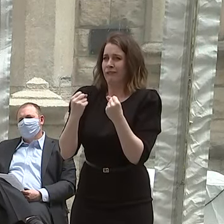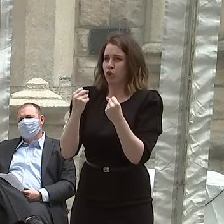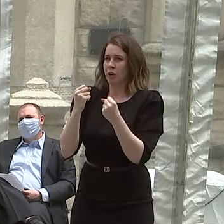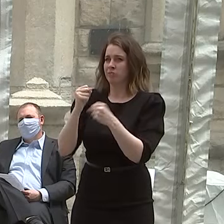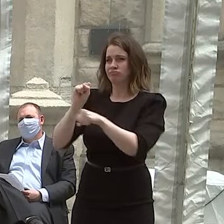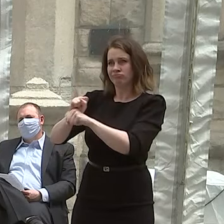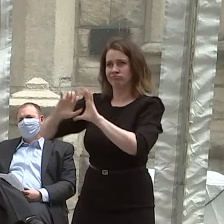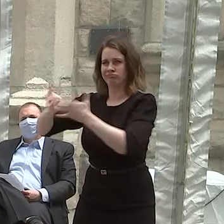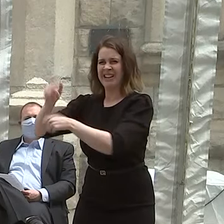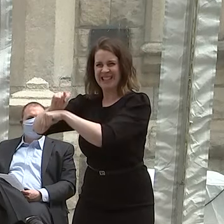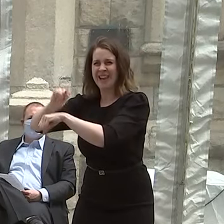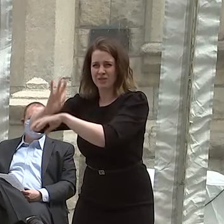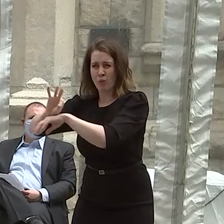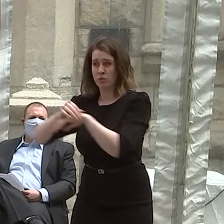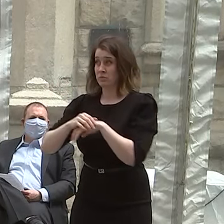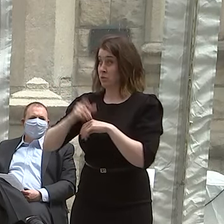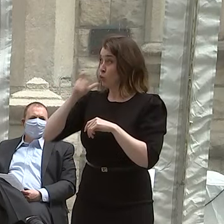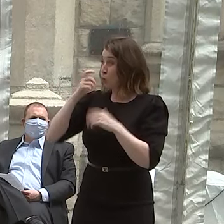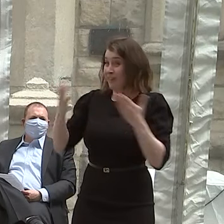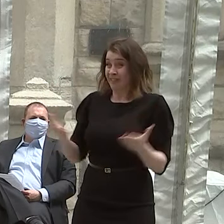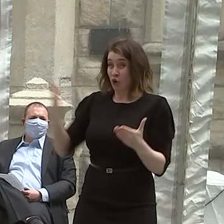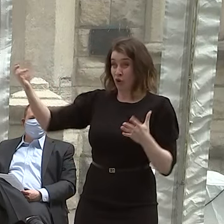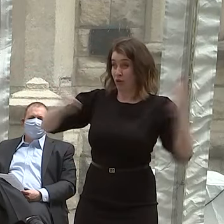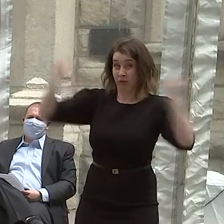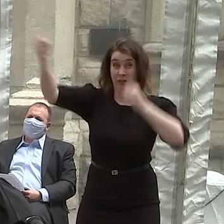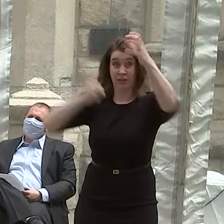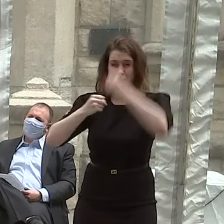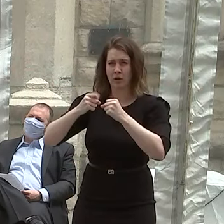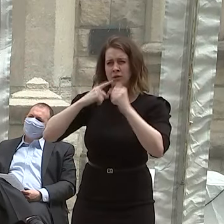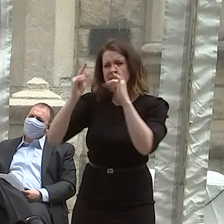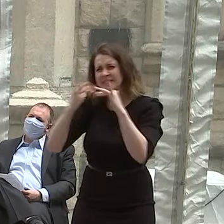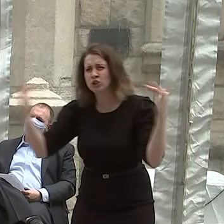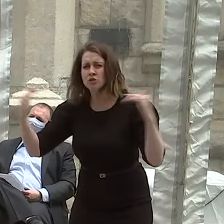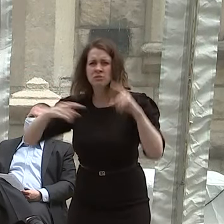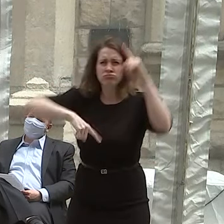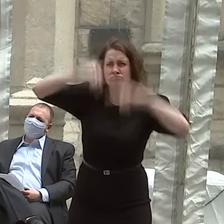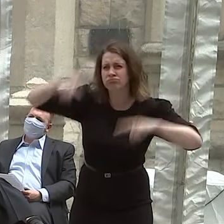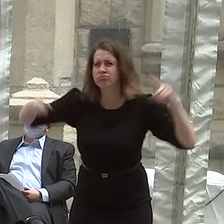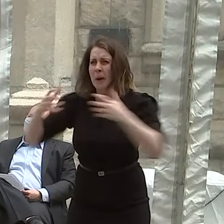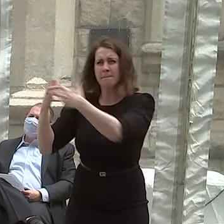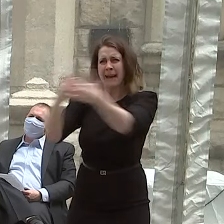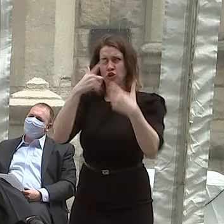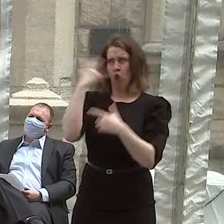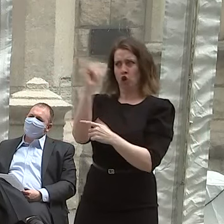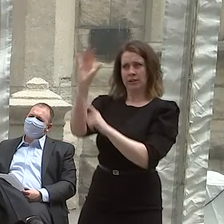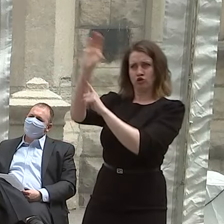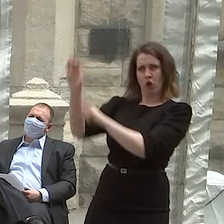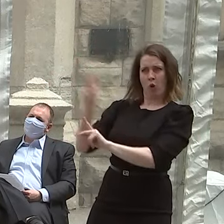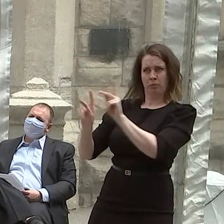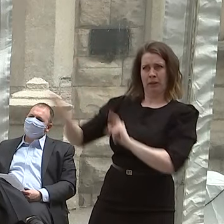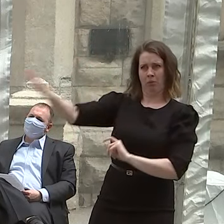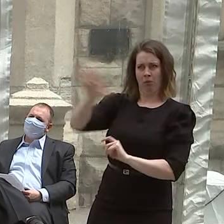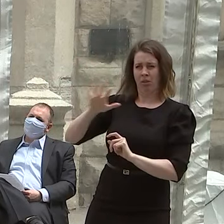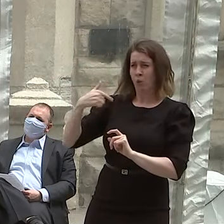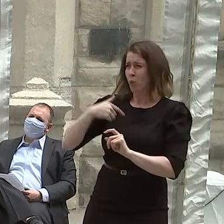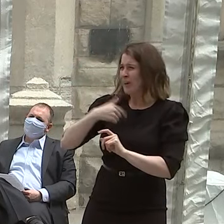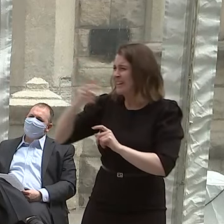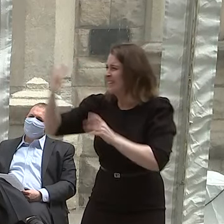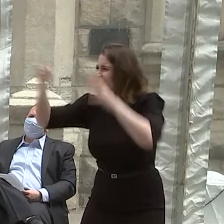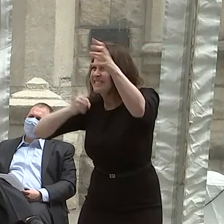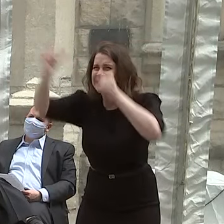The men and women we brought together are as diverse and dynamic as Chicago itself, drawn from across